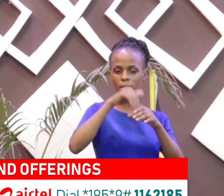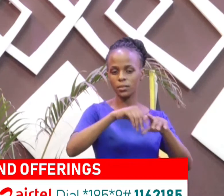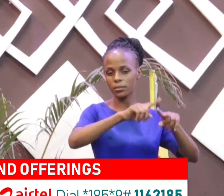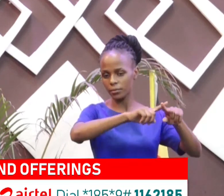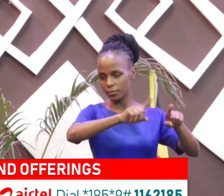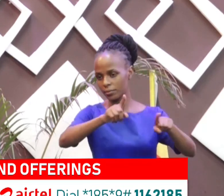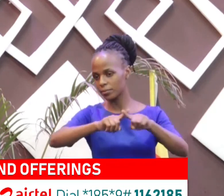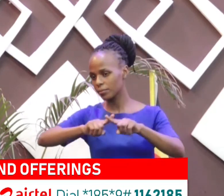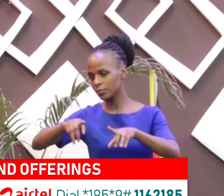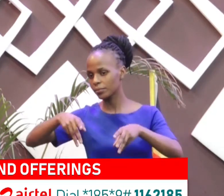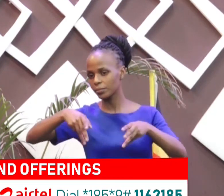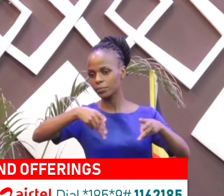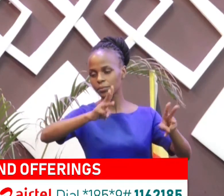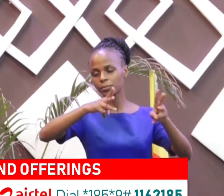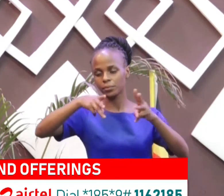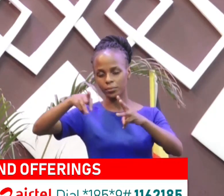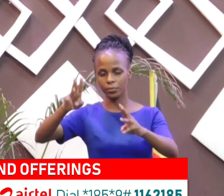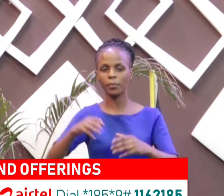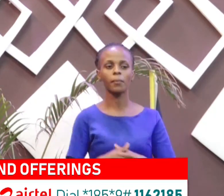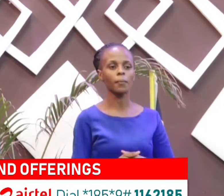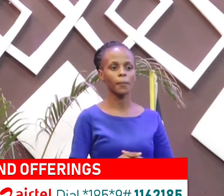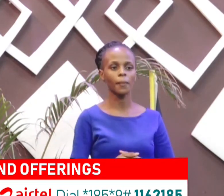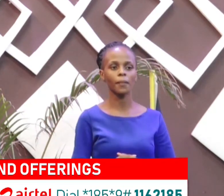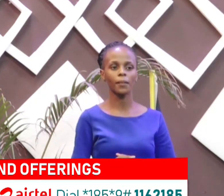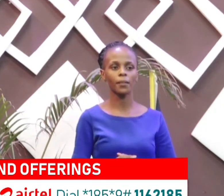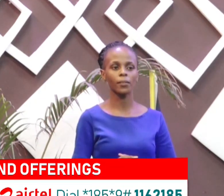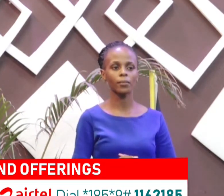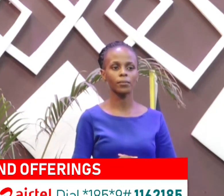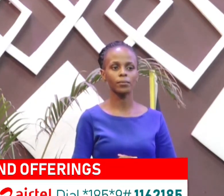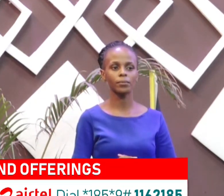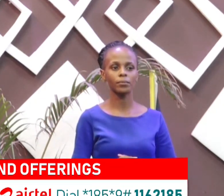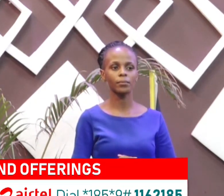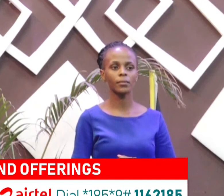And thank you for your provision in the different ways that we've gone through.